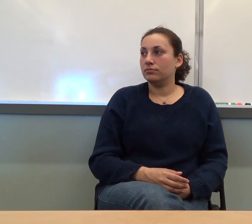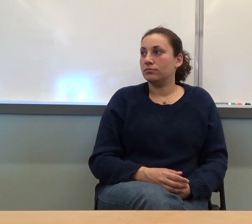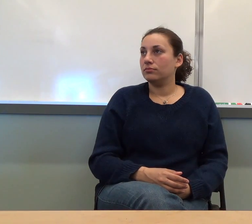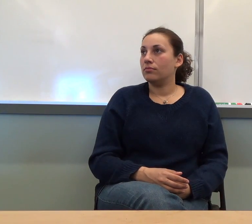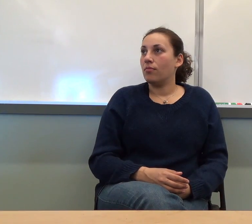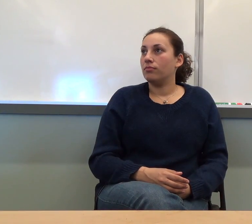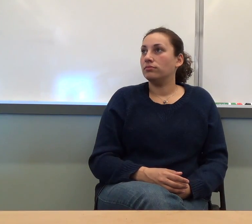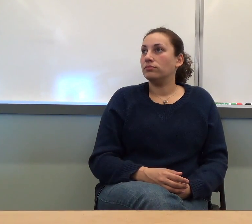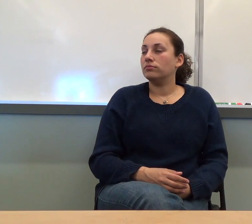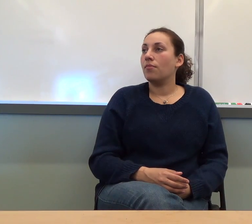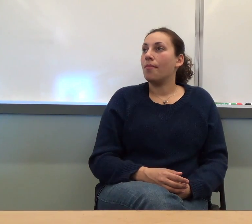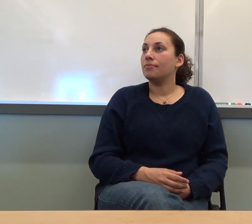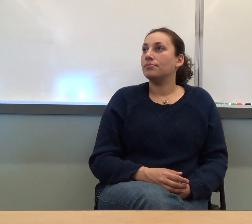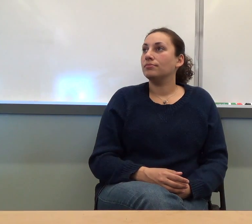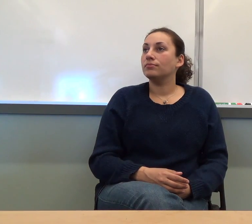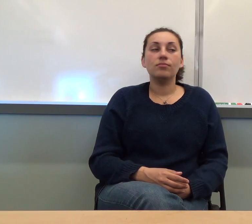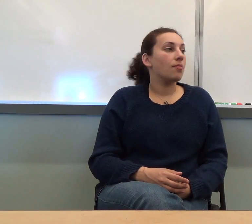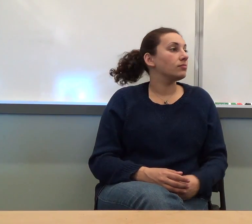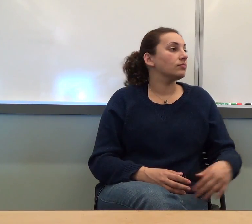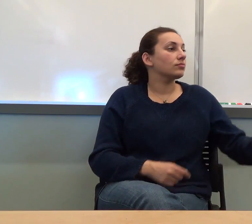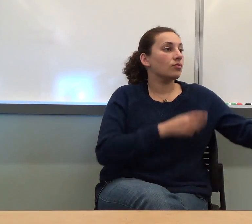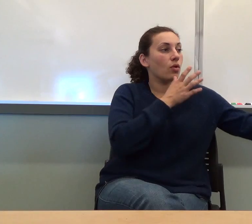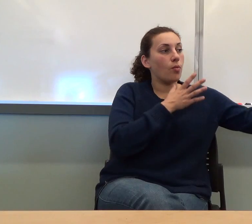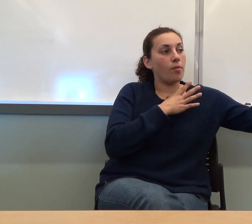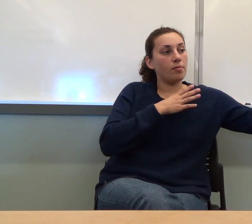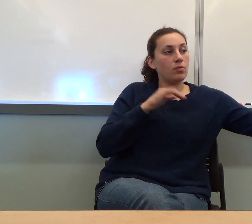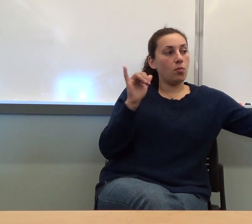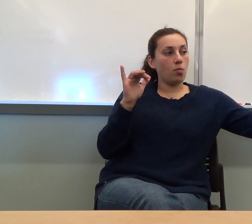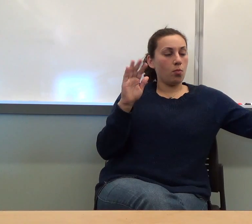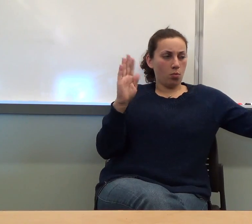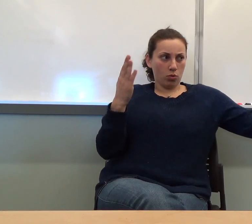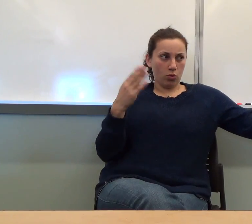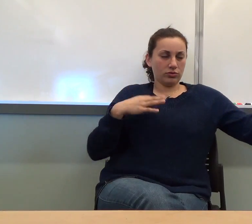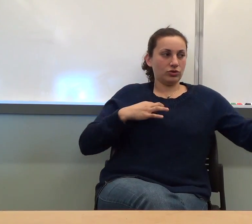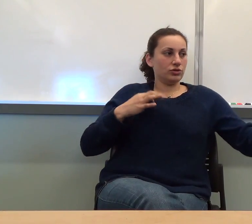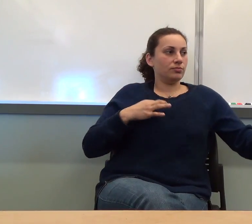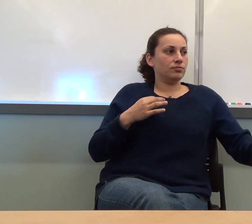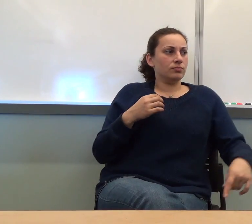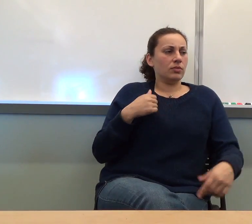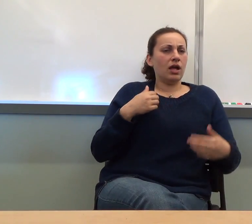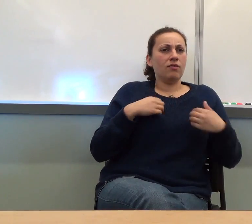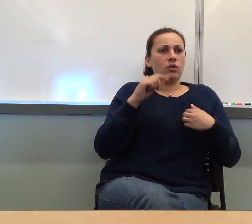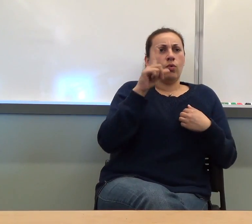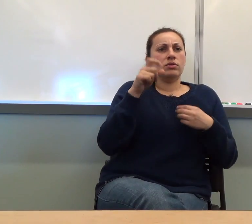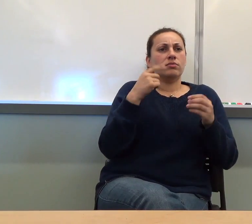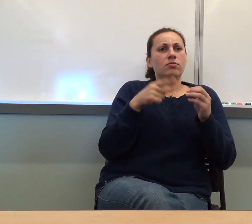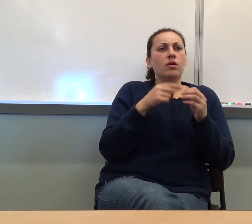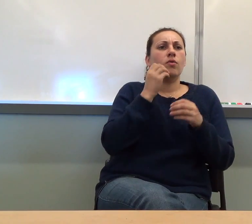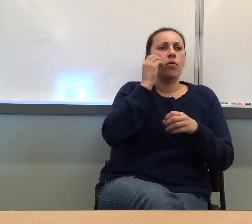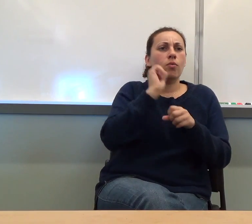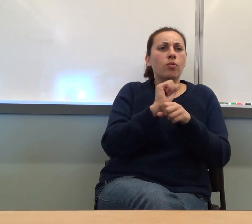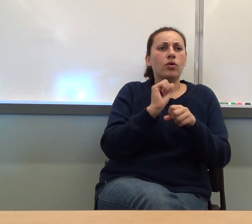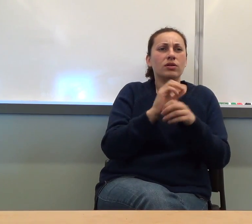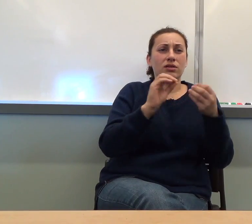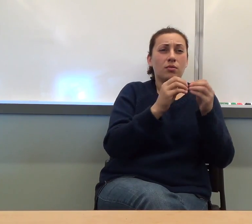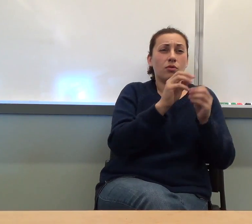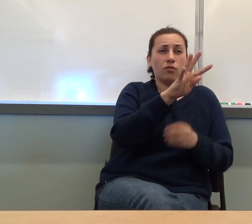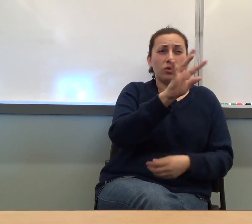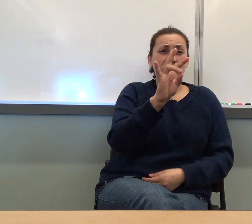Actually, I have one question on that, homework. On number 47, I asked for an average.